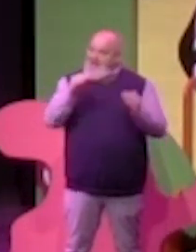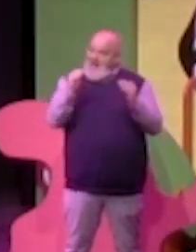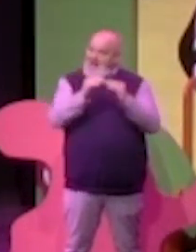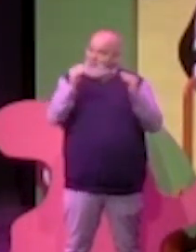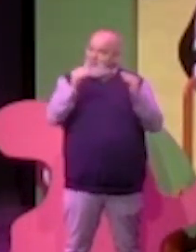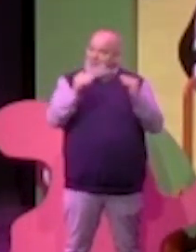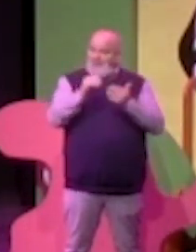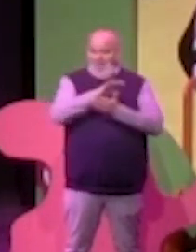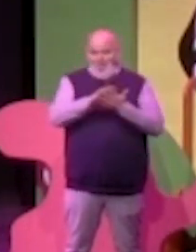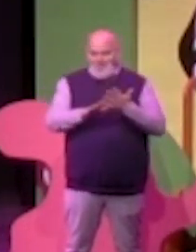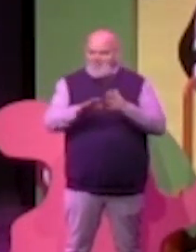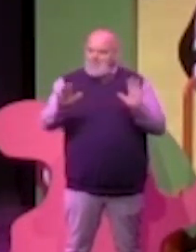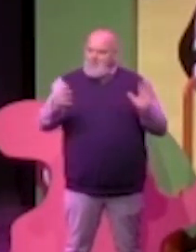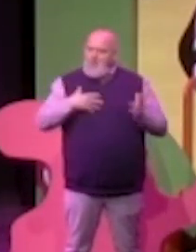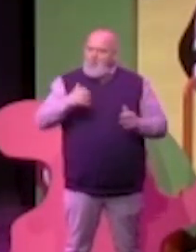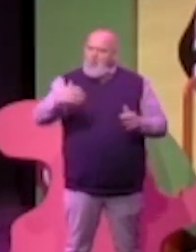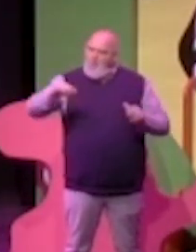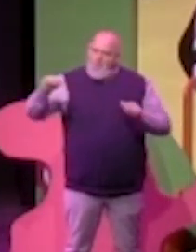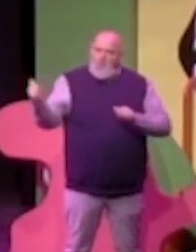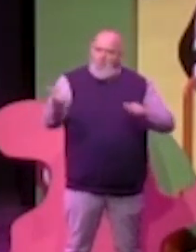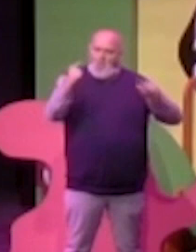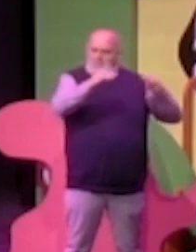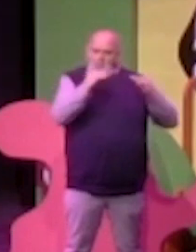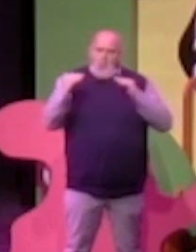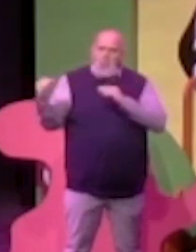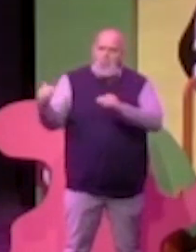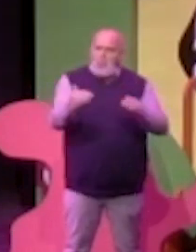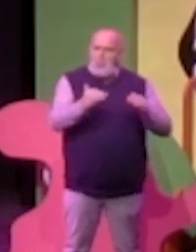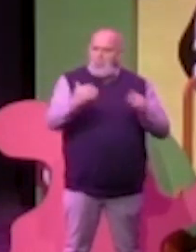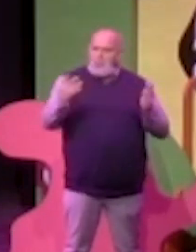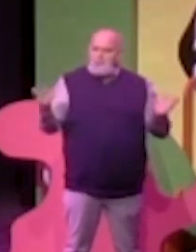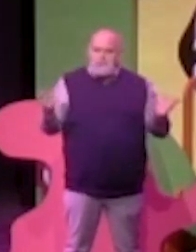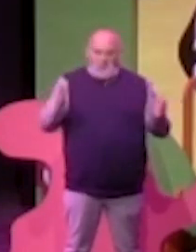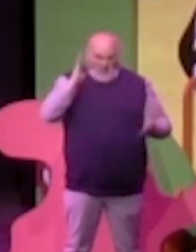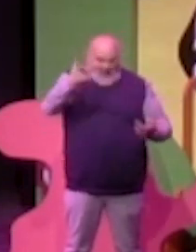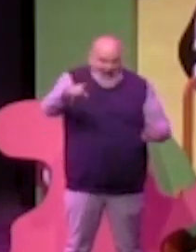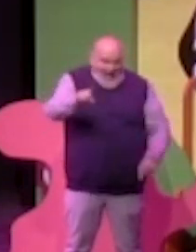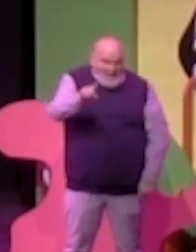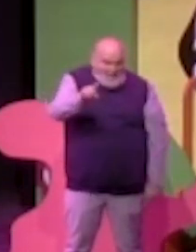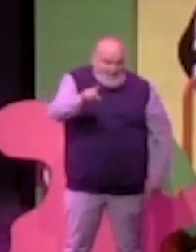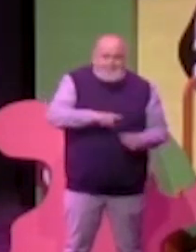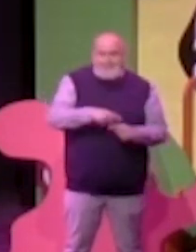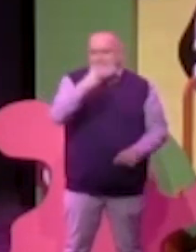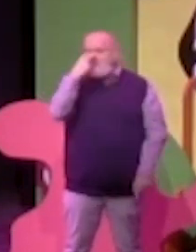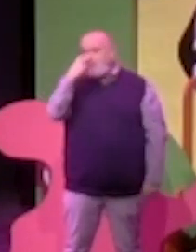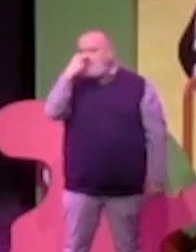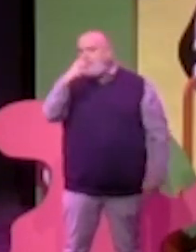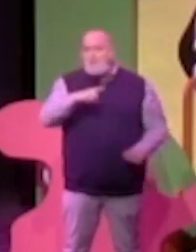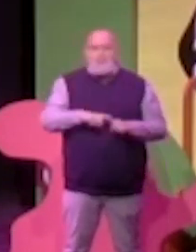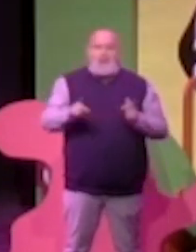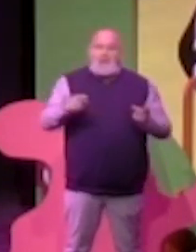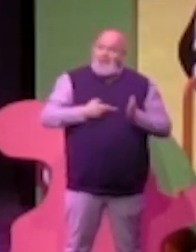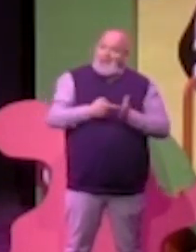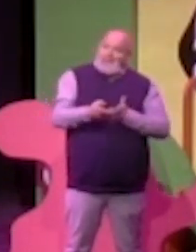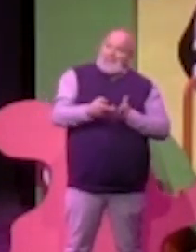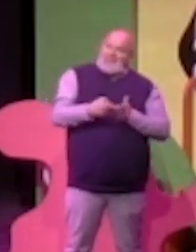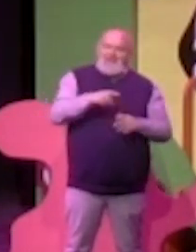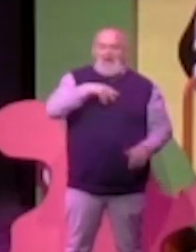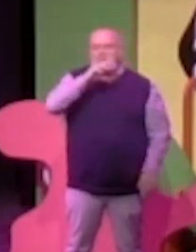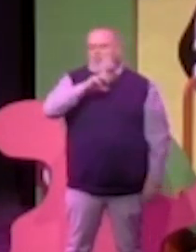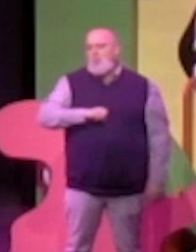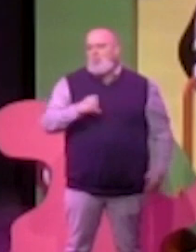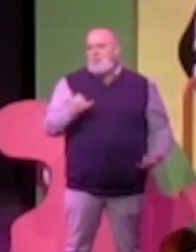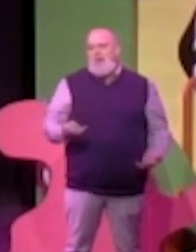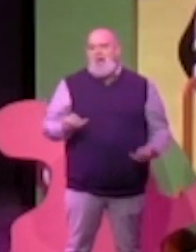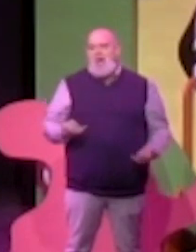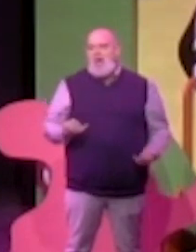and everything, I just want everybody to be equal. Is that ever gonna happen? I doubt it. I really doubt it. Honestly, I'm too old now to